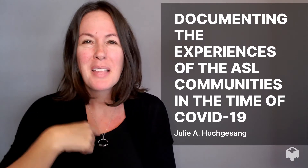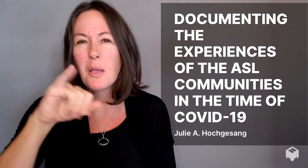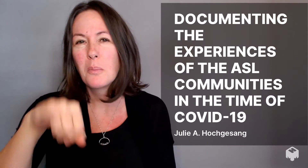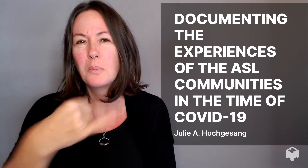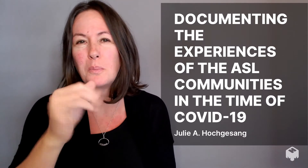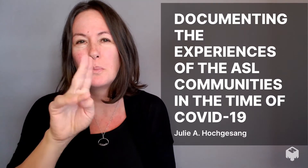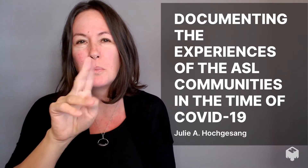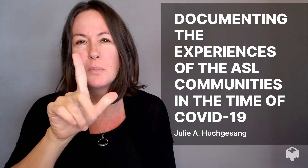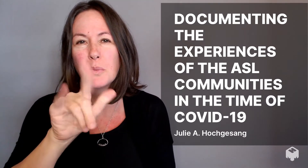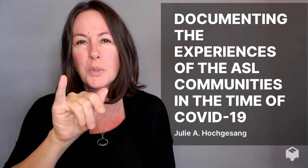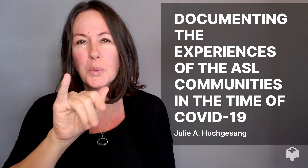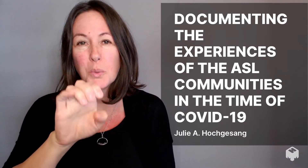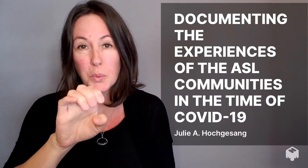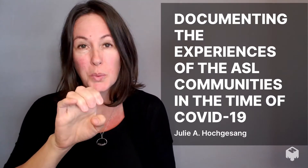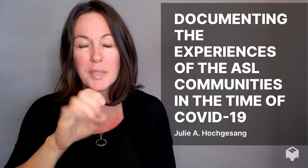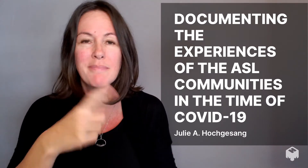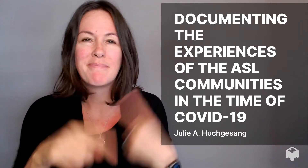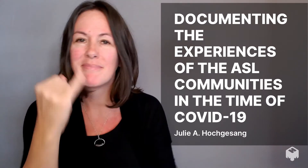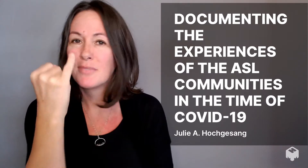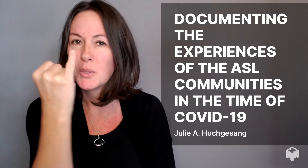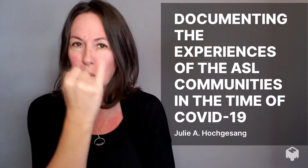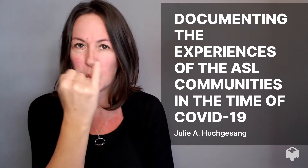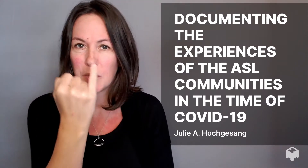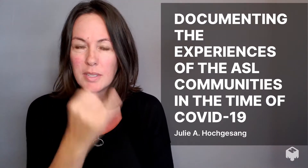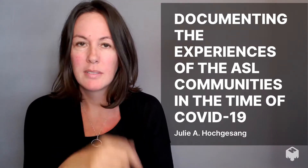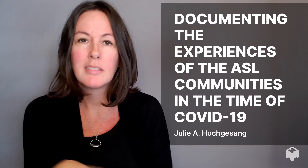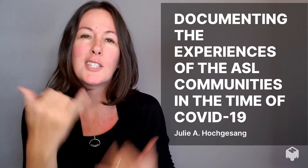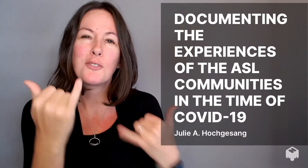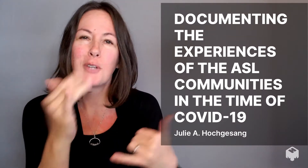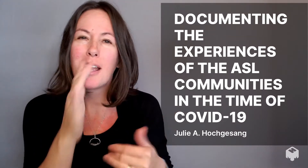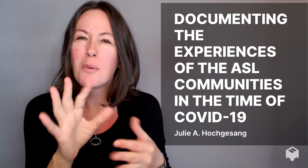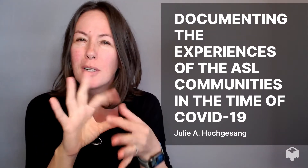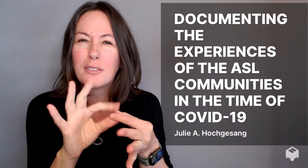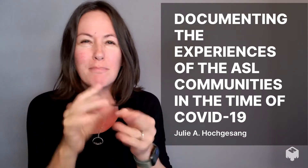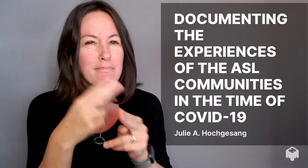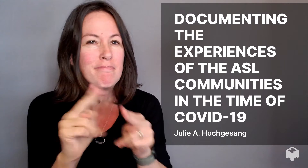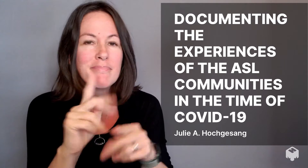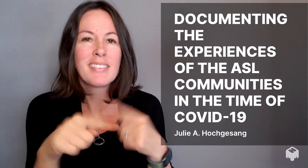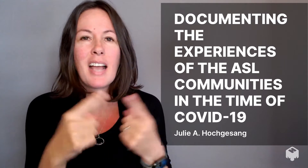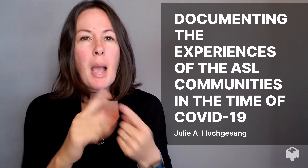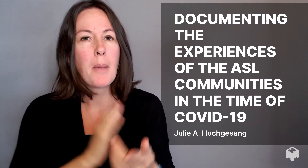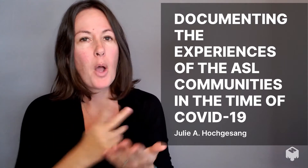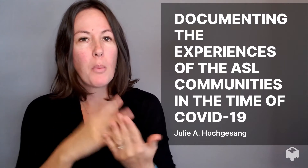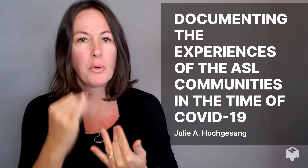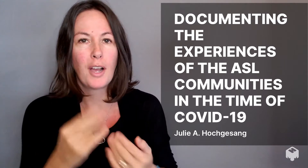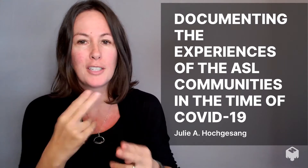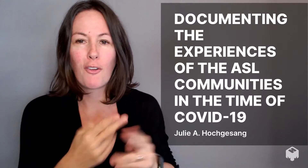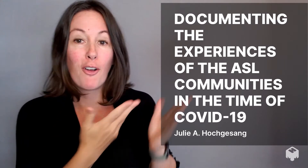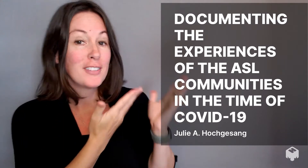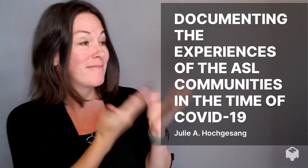Hello, my name is Julie, and this is my name sign. Today I will talk briefly about our project